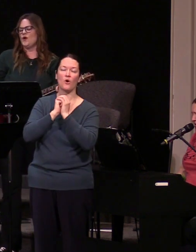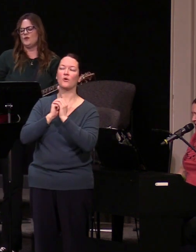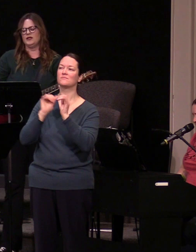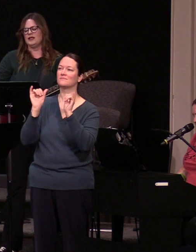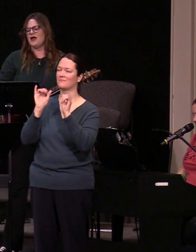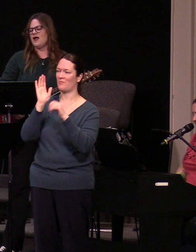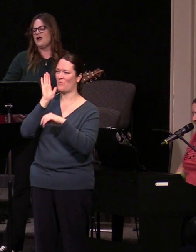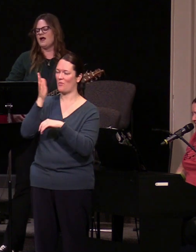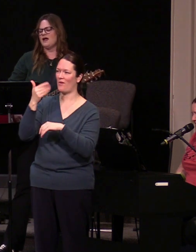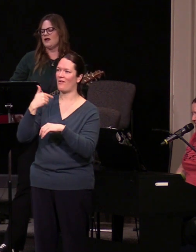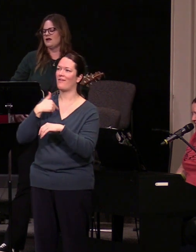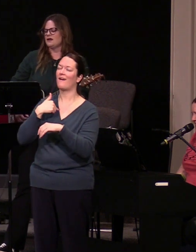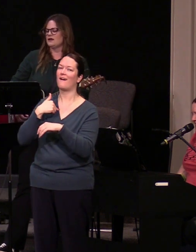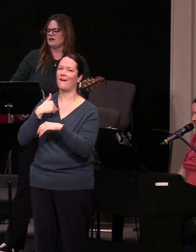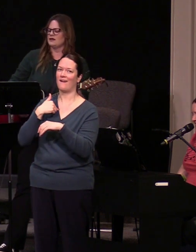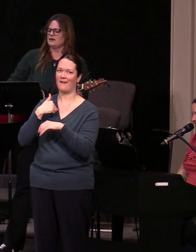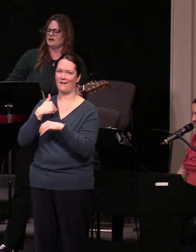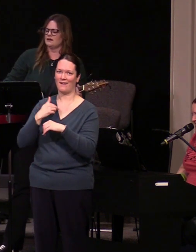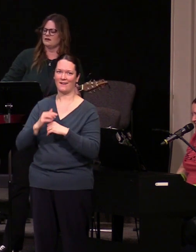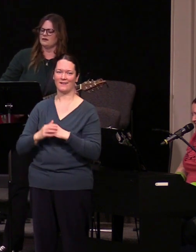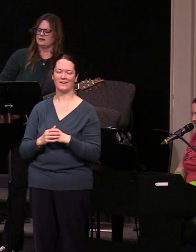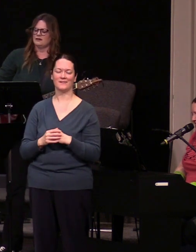So will I.